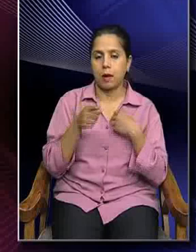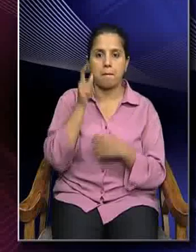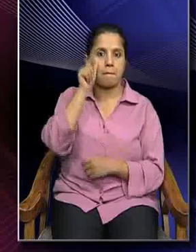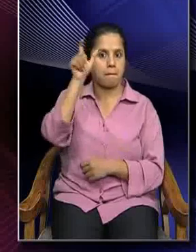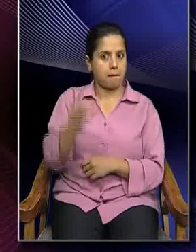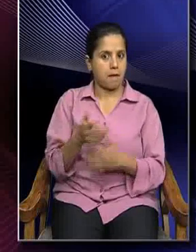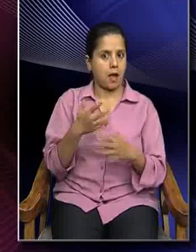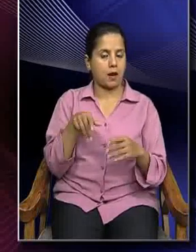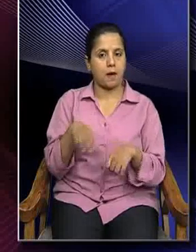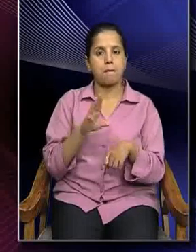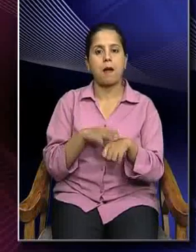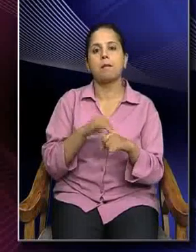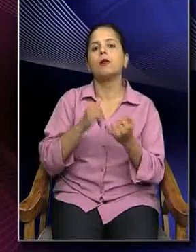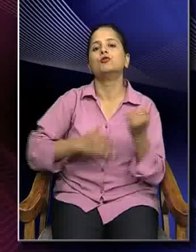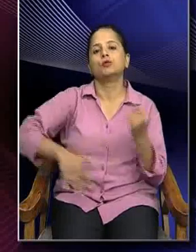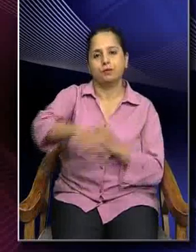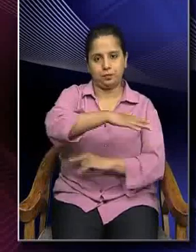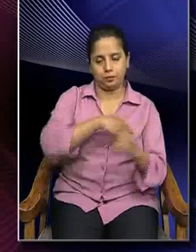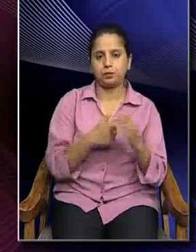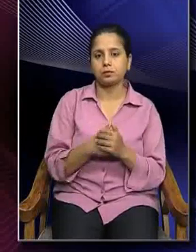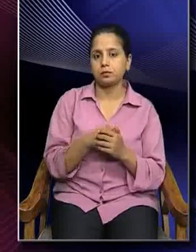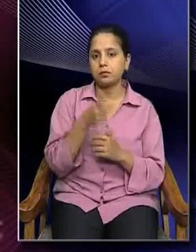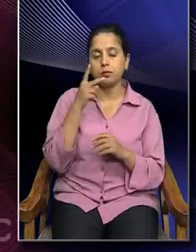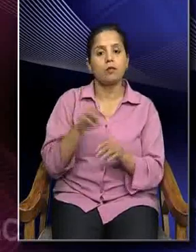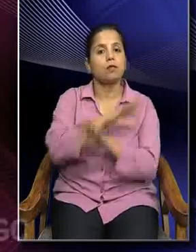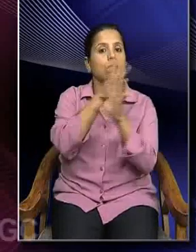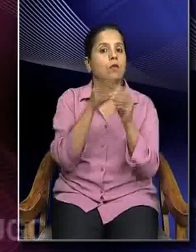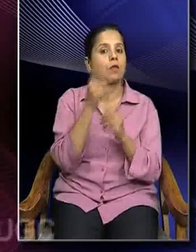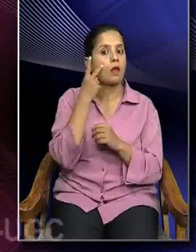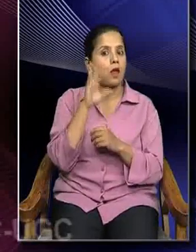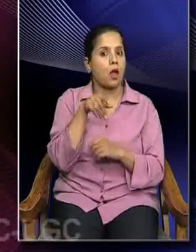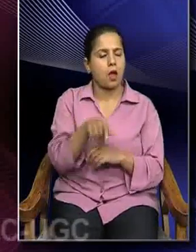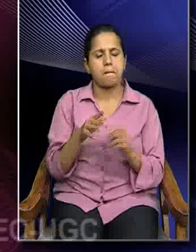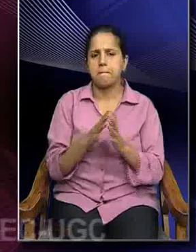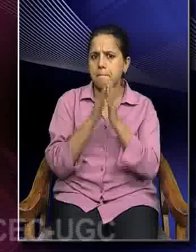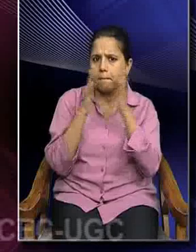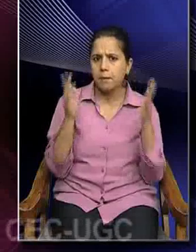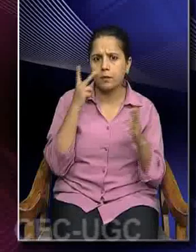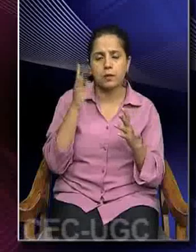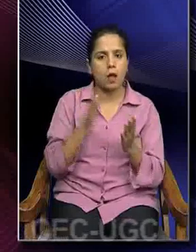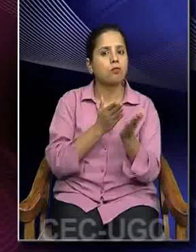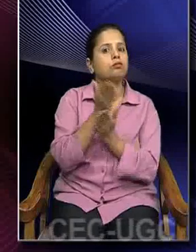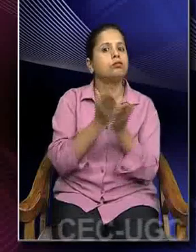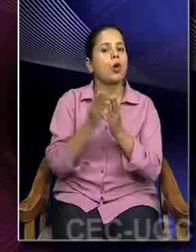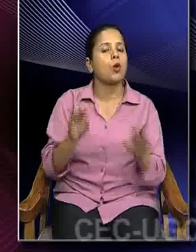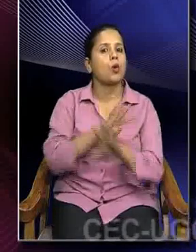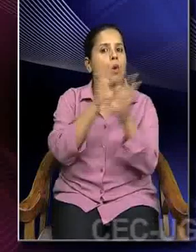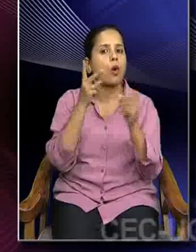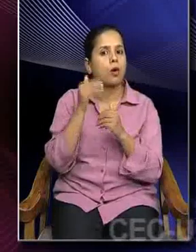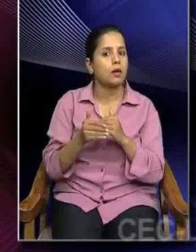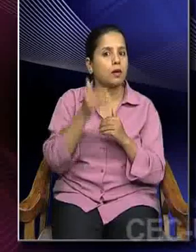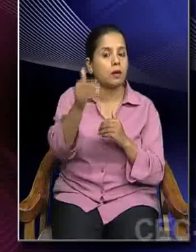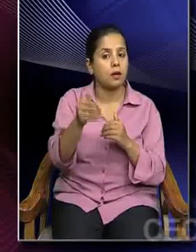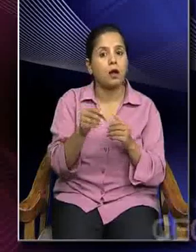as a member of society. So it is the entire kind of a lot of parts to the whole, which